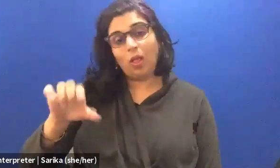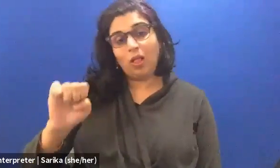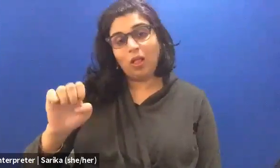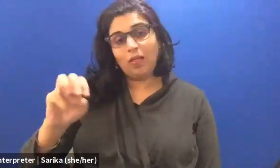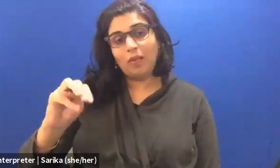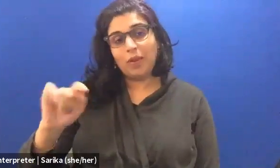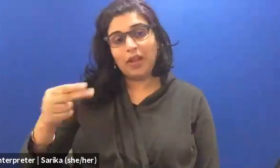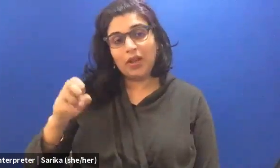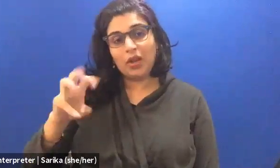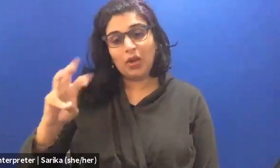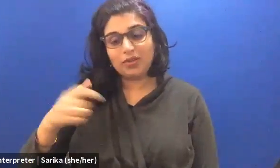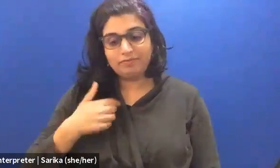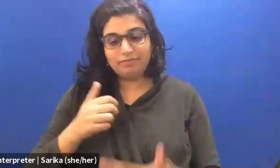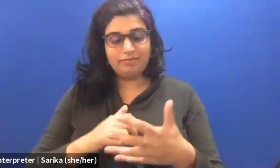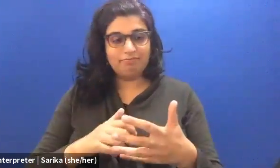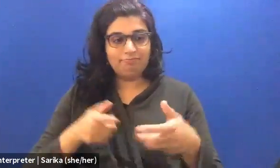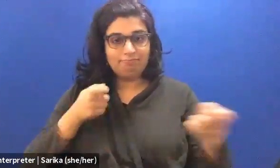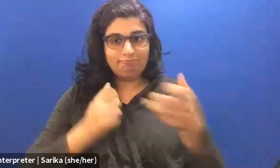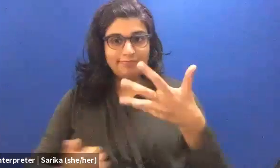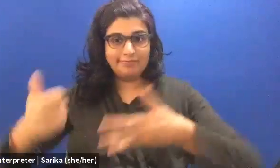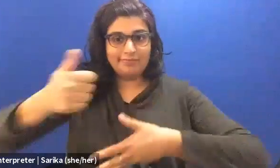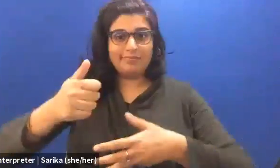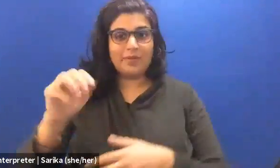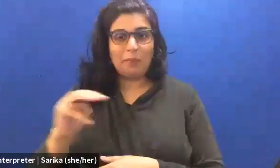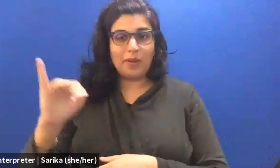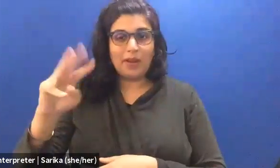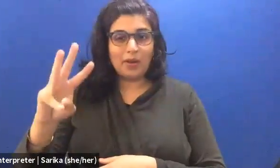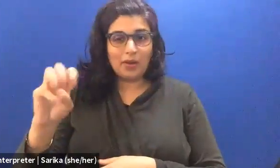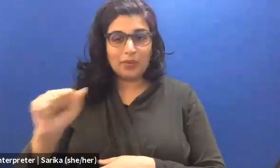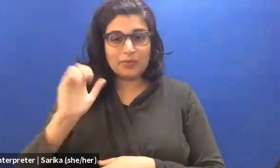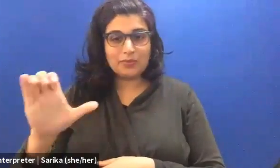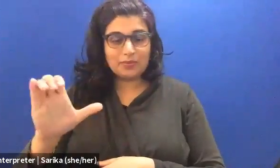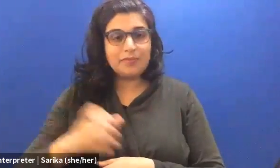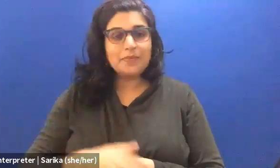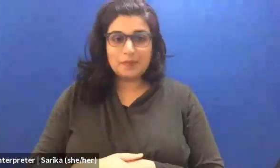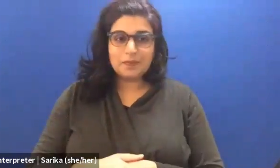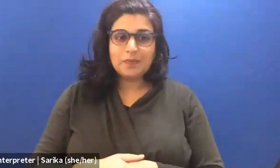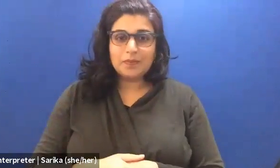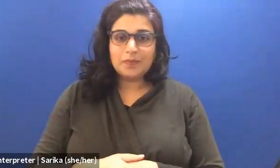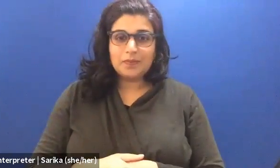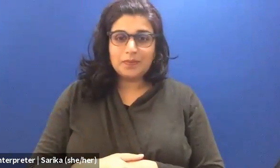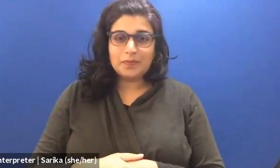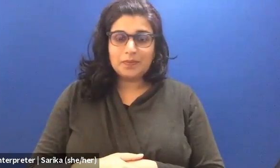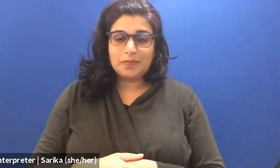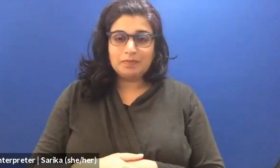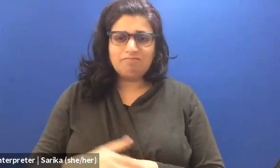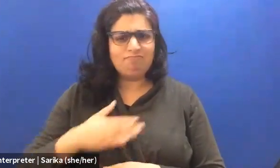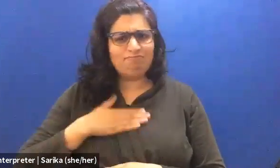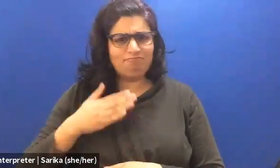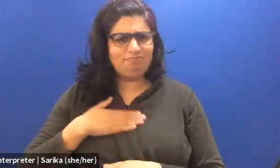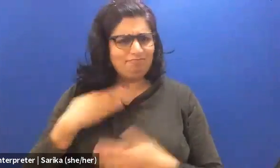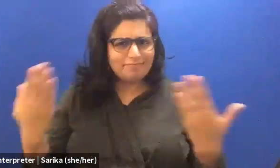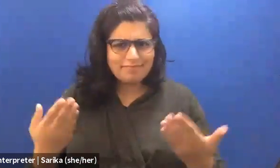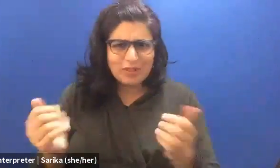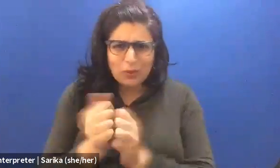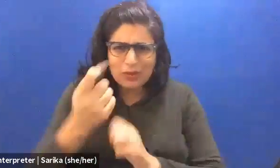the Executive Director at the Minnesota Indian Women's Sexual Assault Coalition. Happy to be here with you